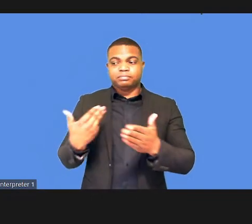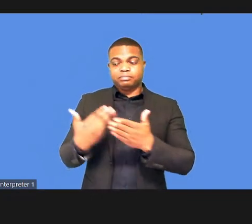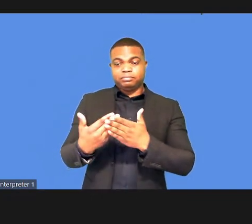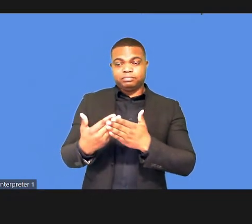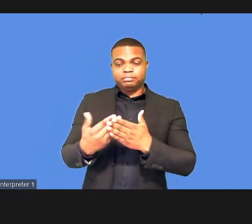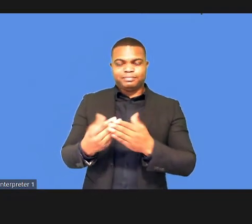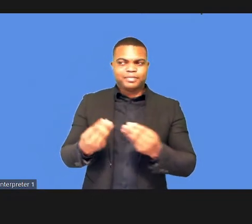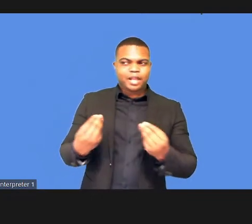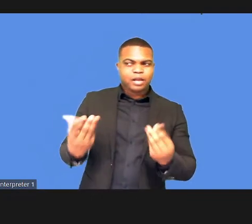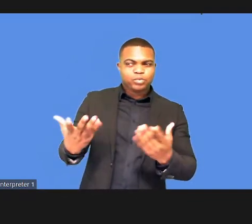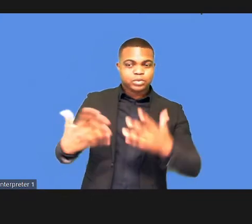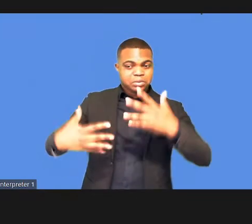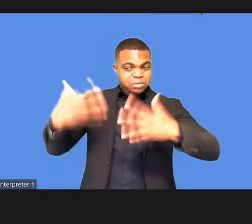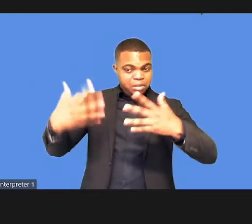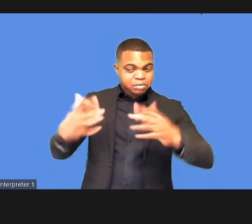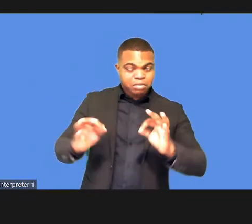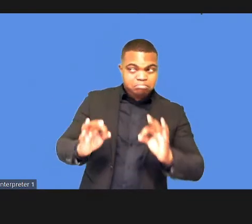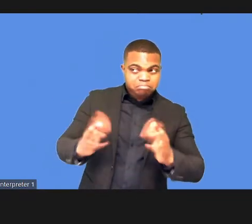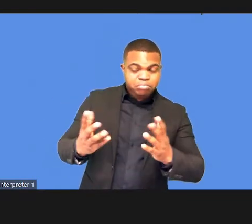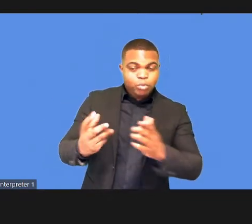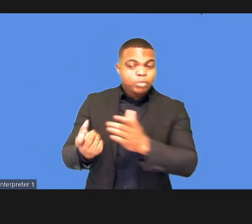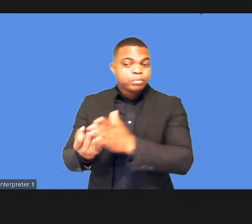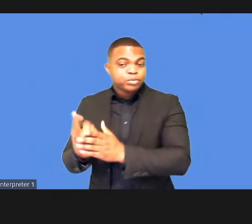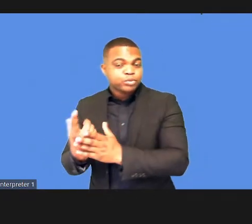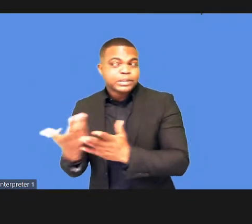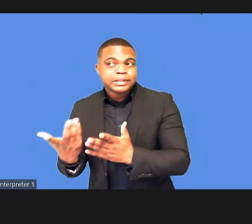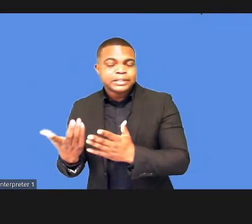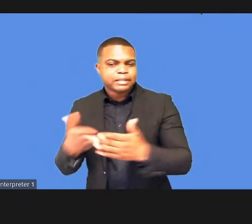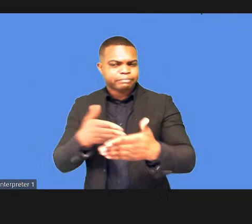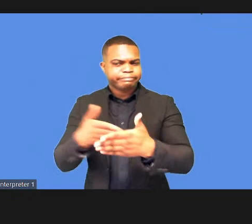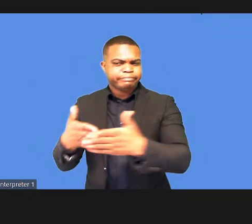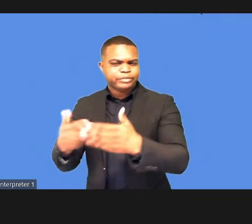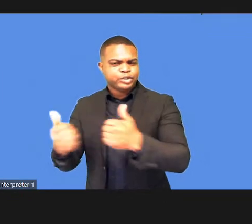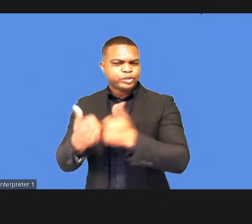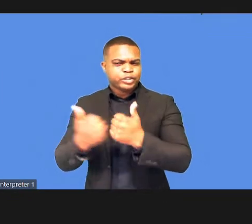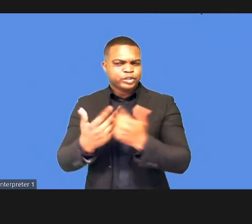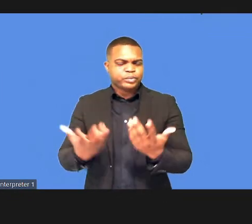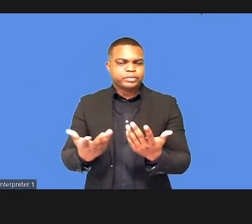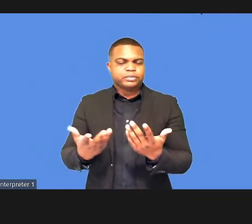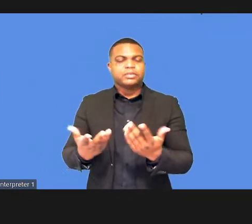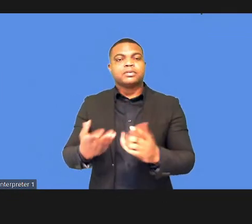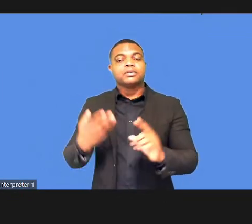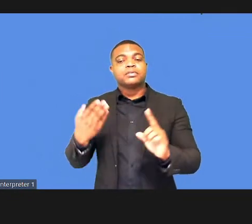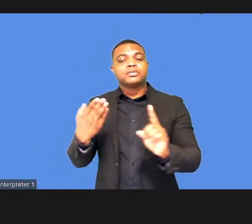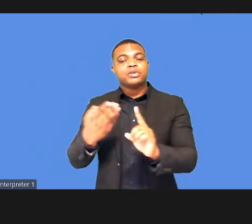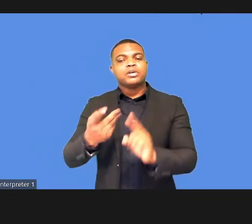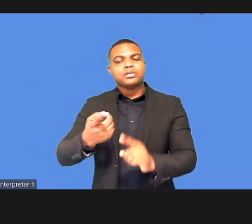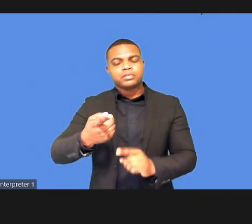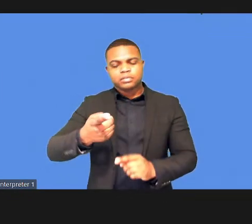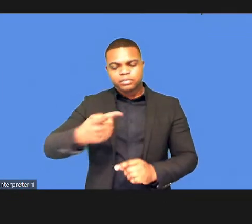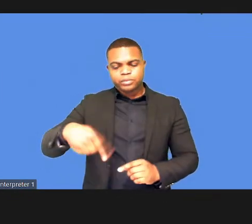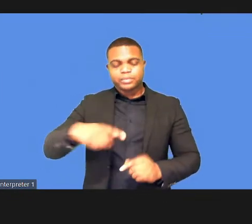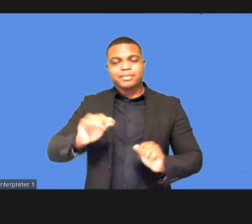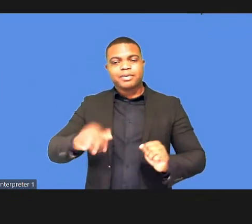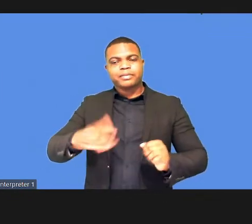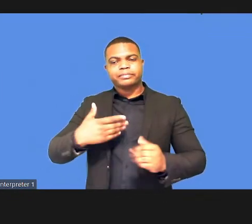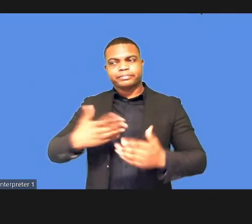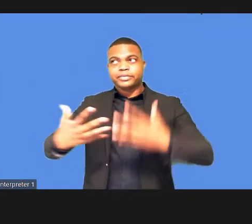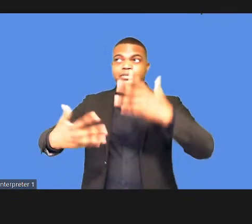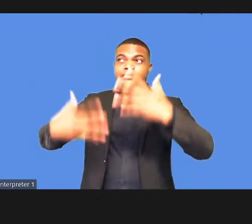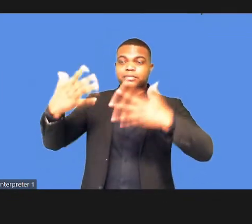data availability and strengthening data systems here in Niger, giving us the historical context, but as well